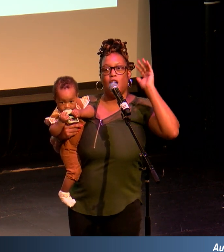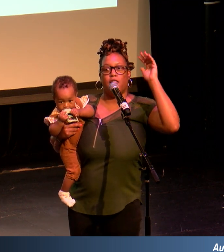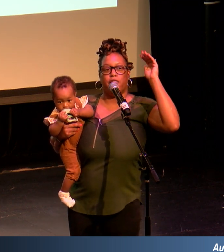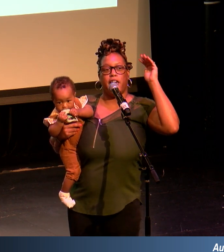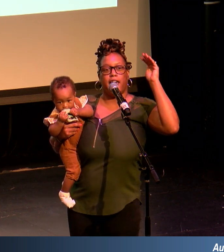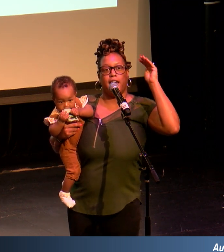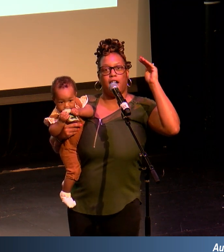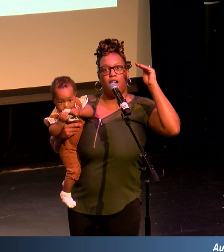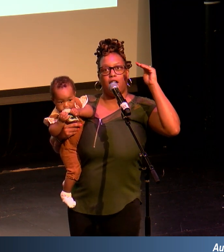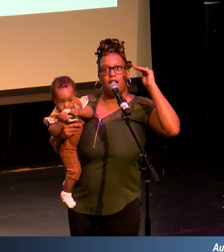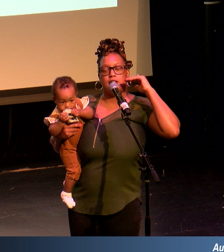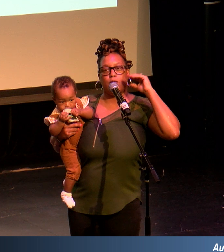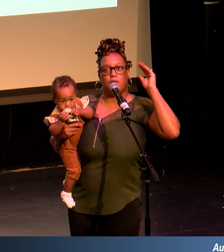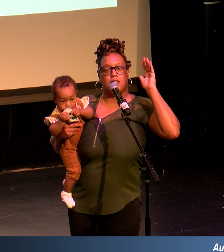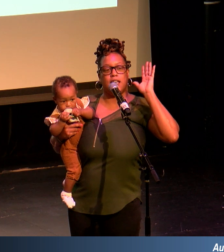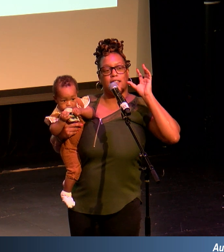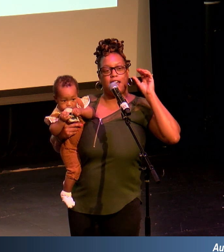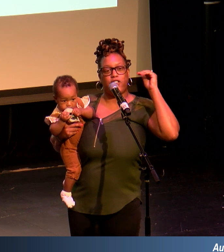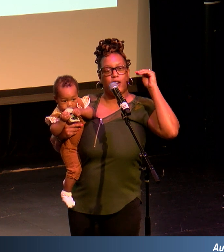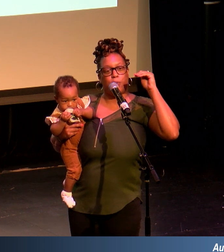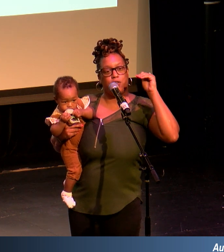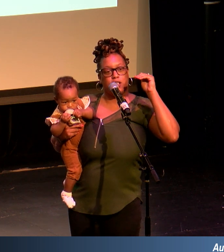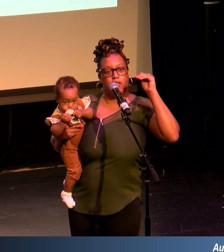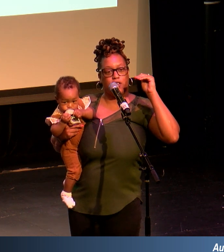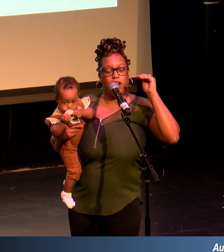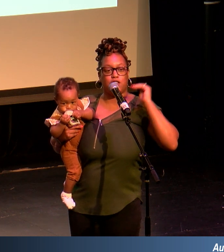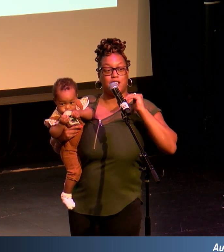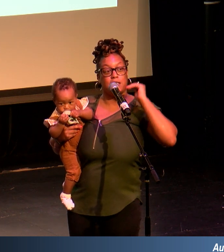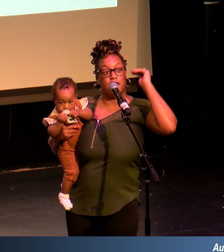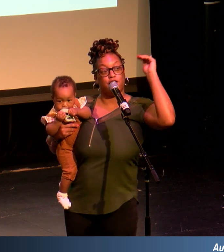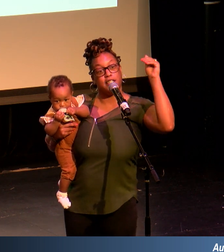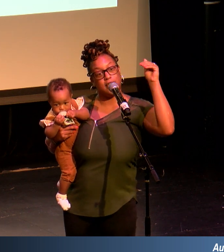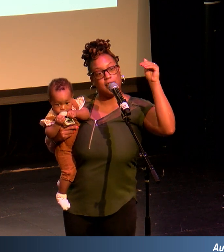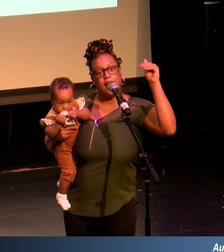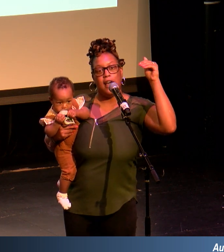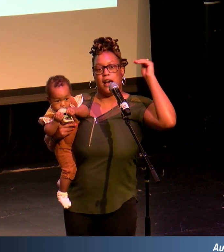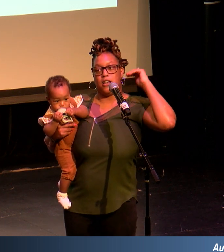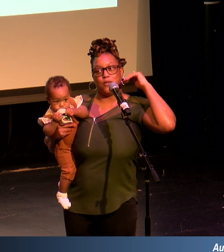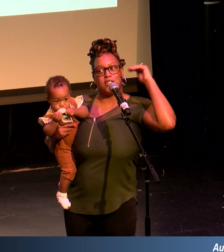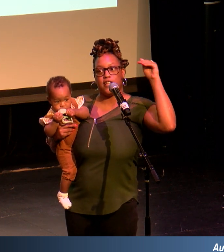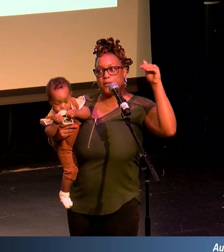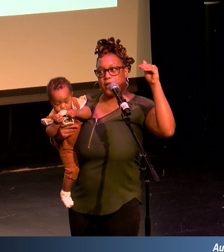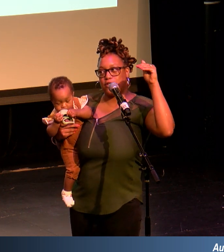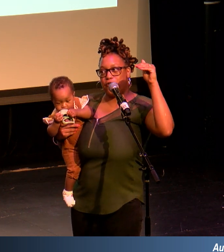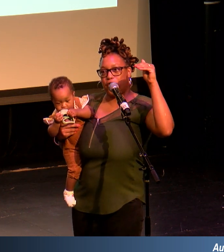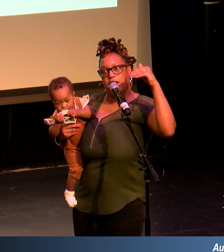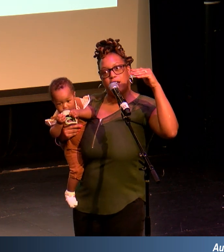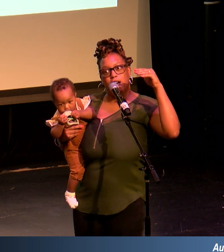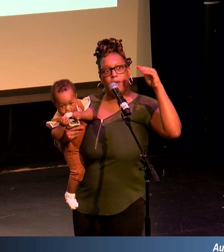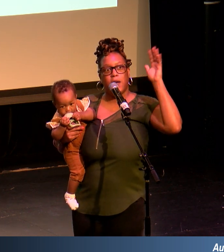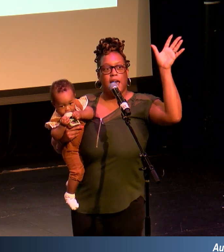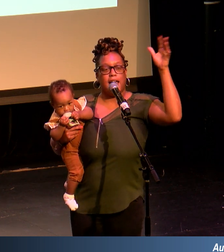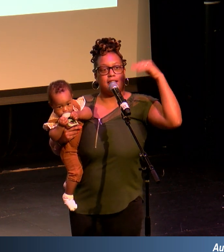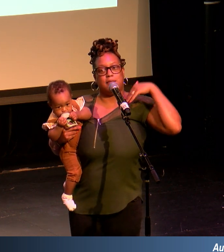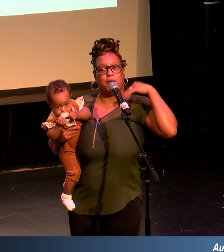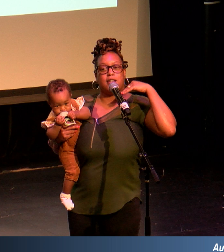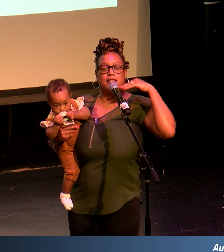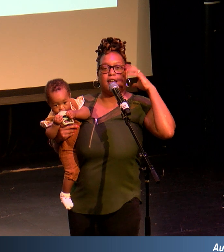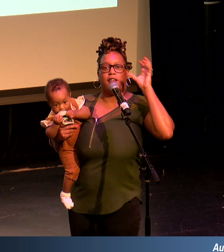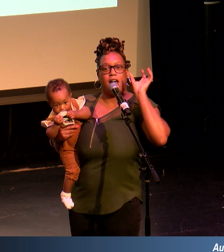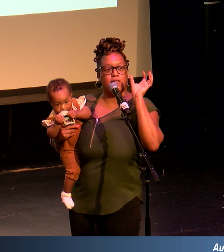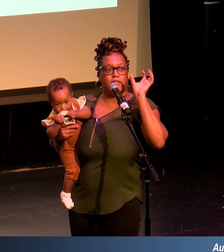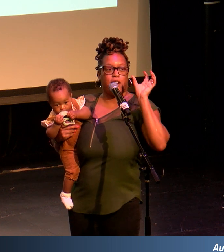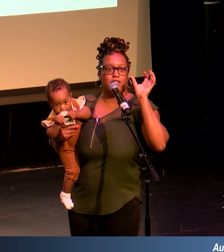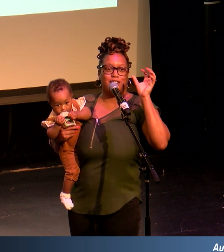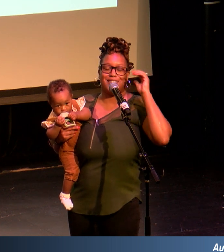hikes, they are seeing that their portion of the voucher is increasing. So it's not just based off of their income, it's because